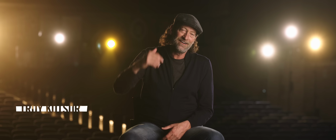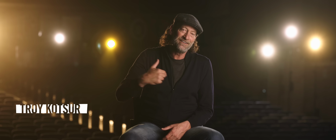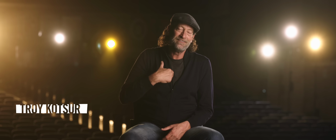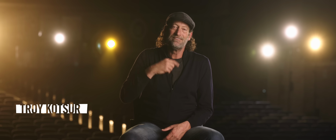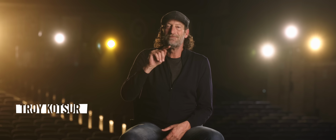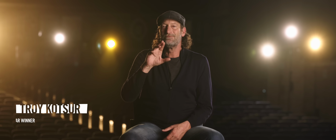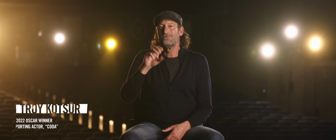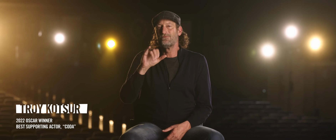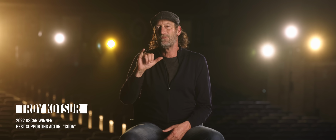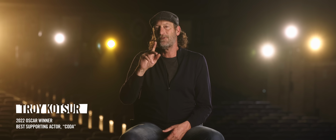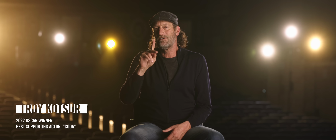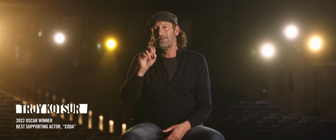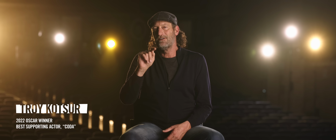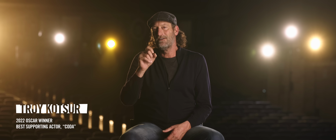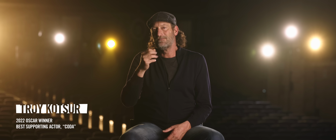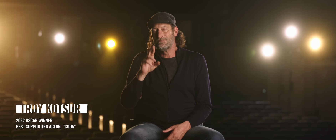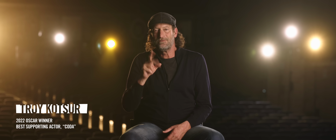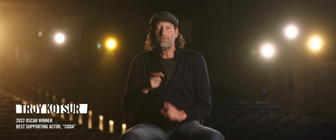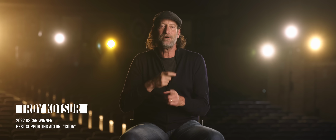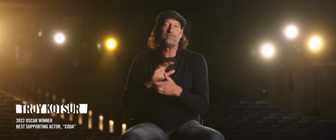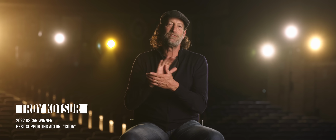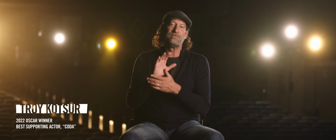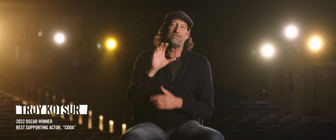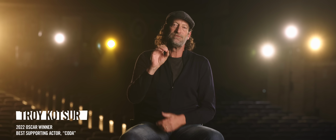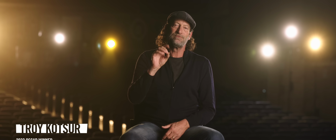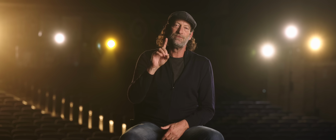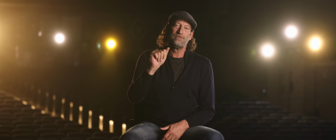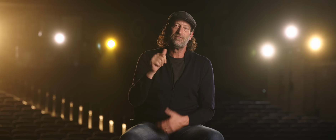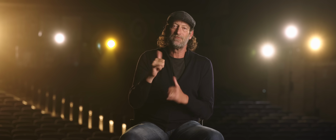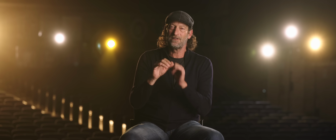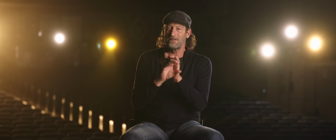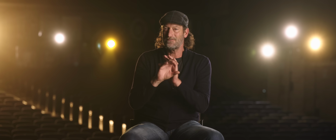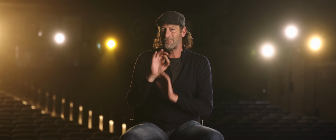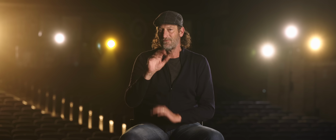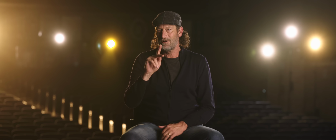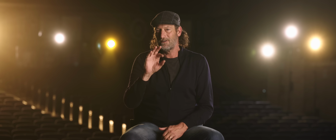Hi, I'm Troy Kotzer from the movie CODA. I play the character of Frank Rossi.